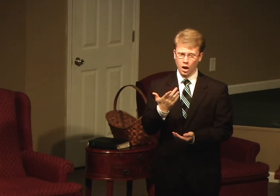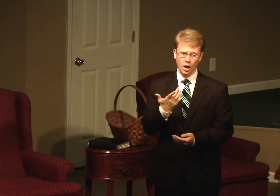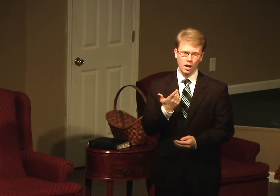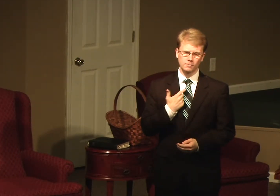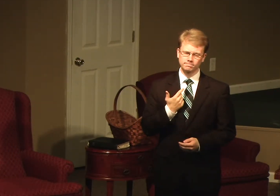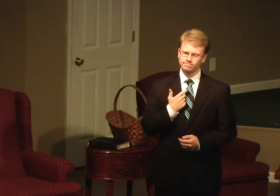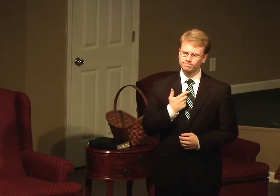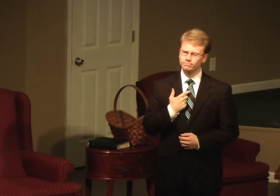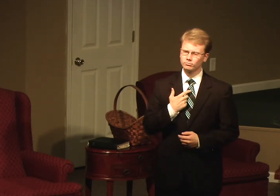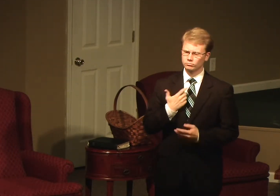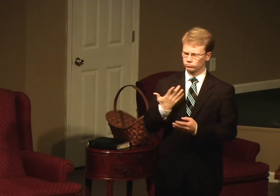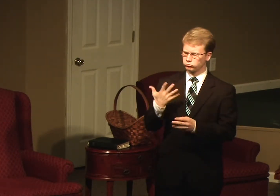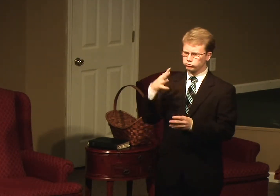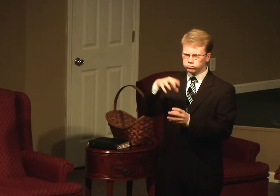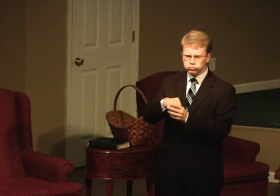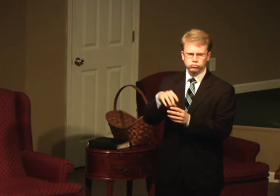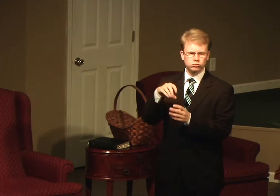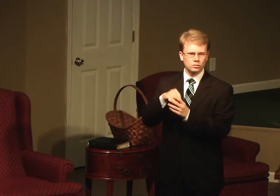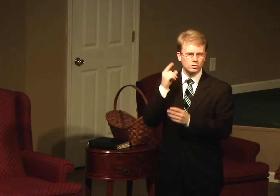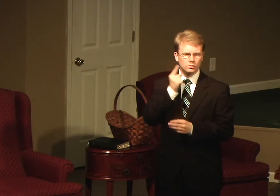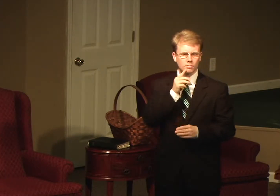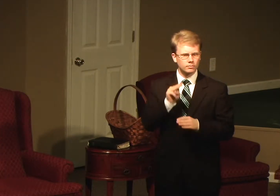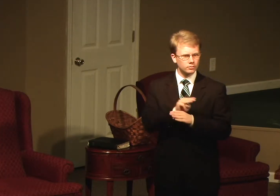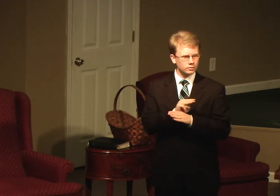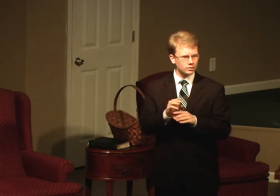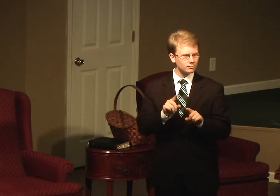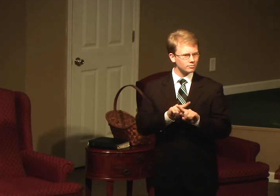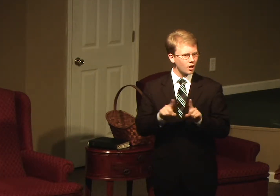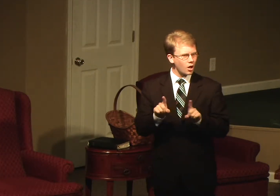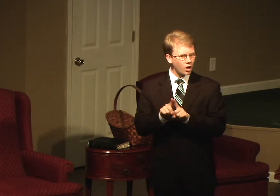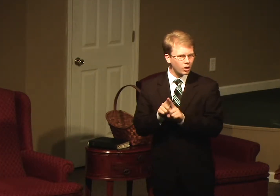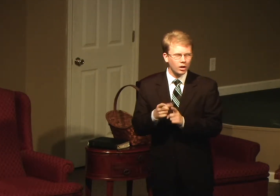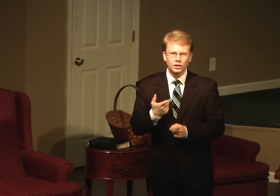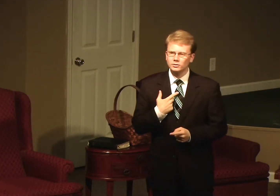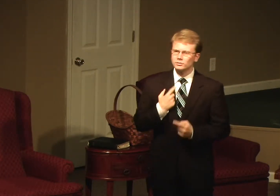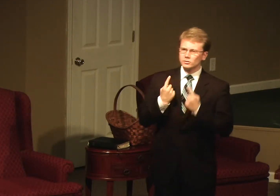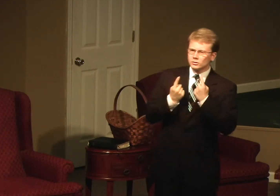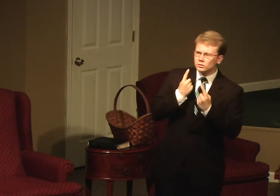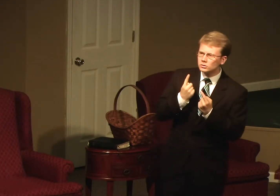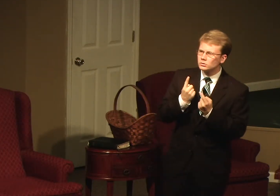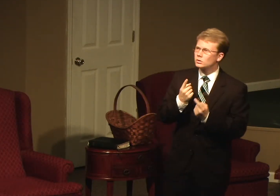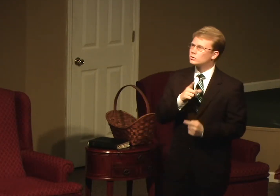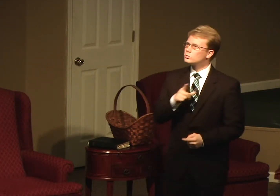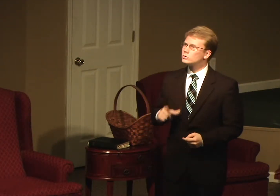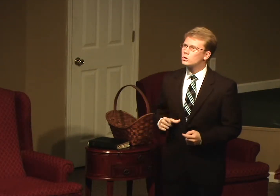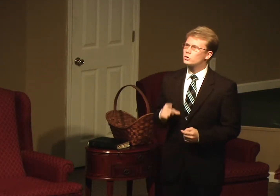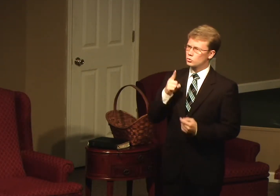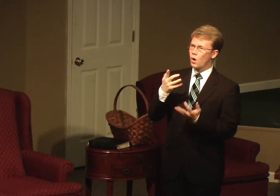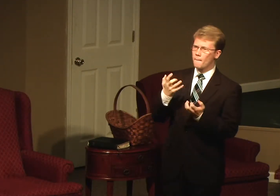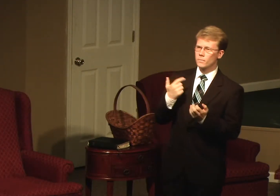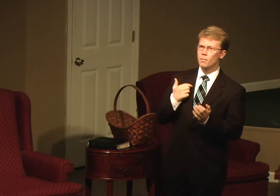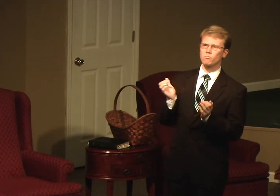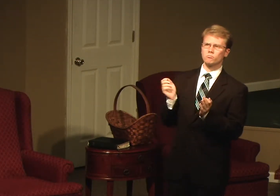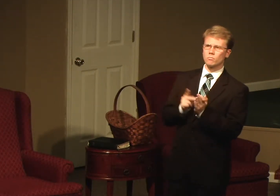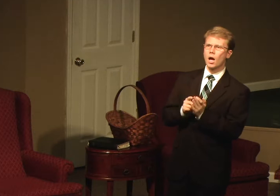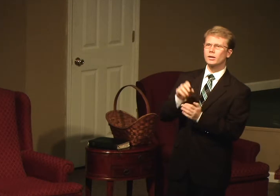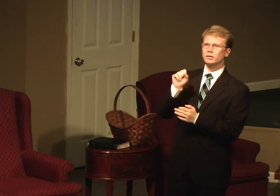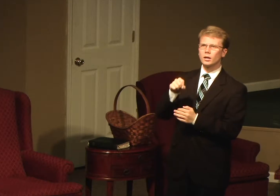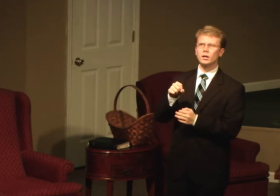in college, I got involved with deaf ministry, and I always wondered, Lord, is this something that